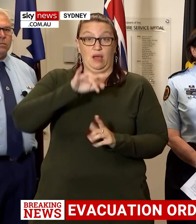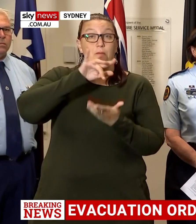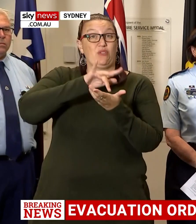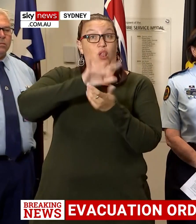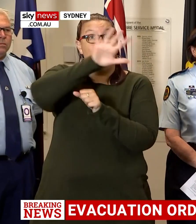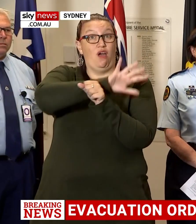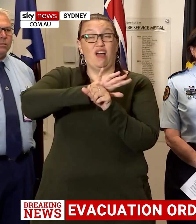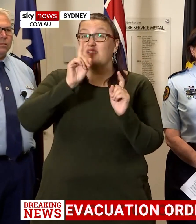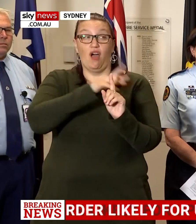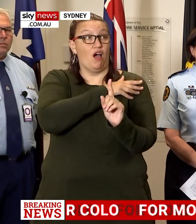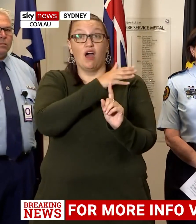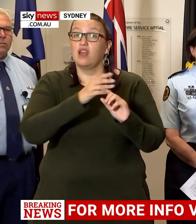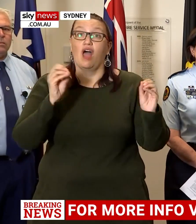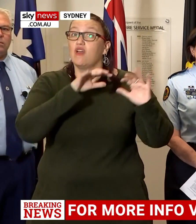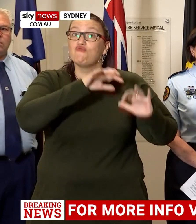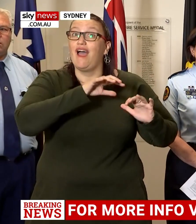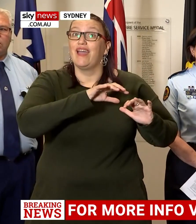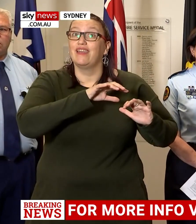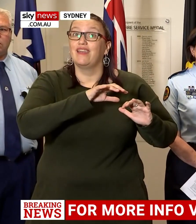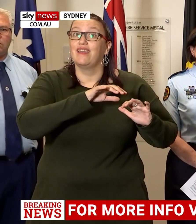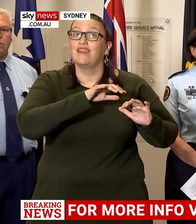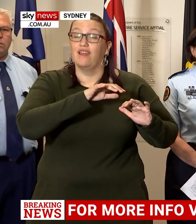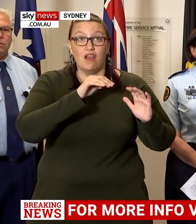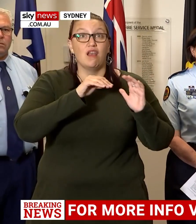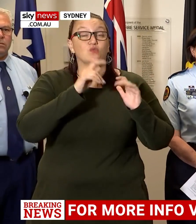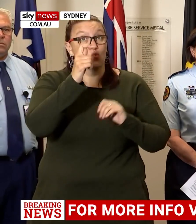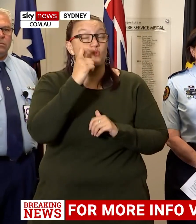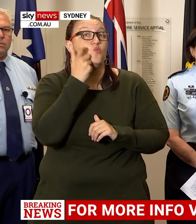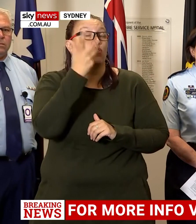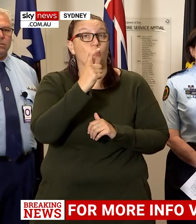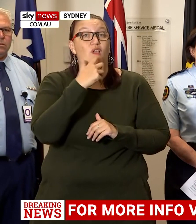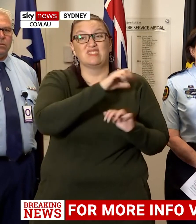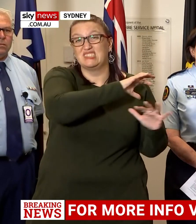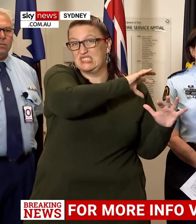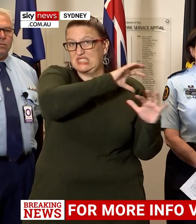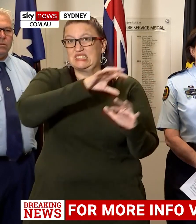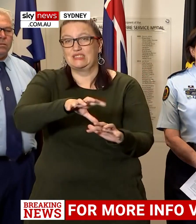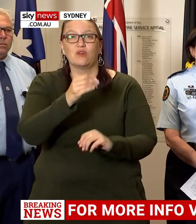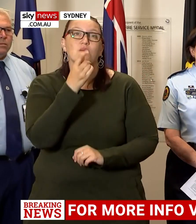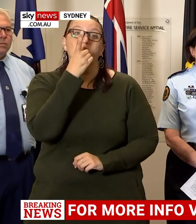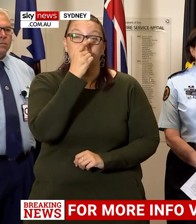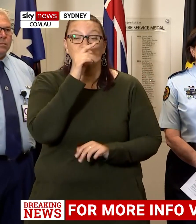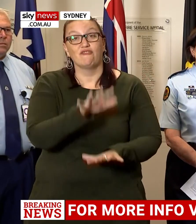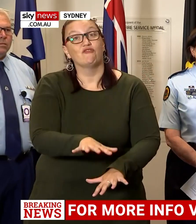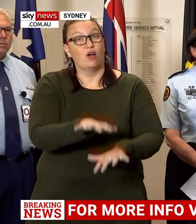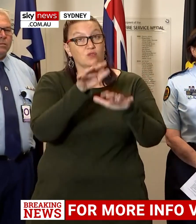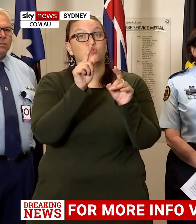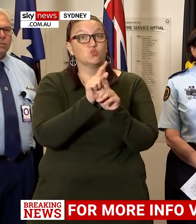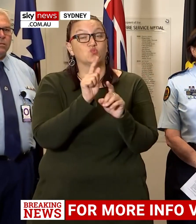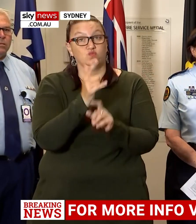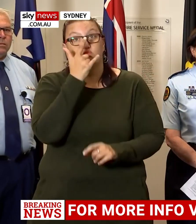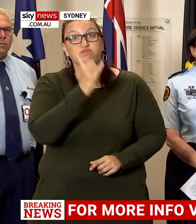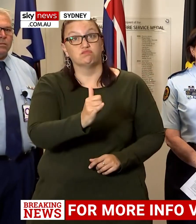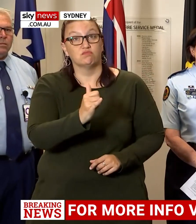any rainfall or any floods, will experience very heavy conditions with potential flooding, and Commissioner York will give an update on that